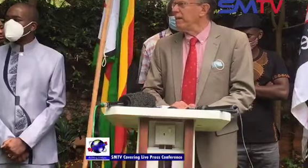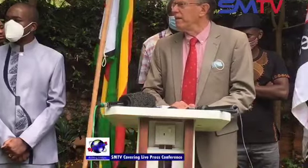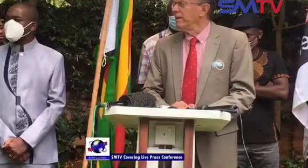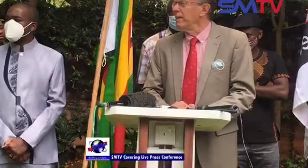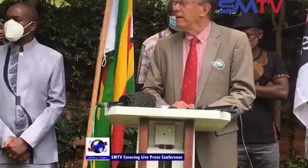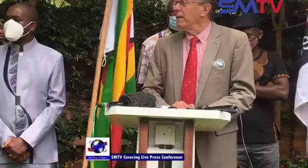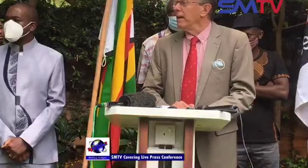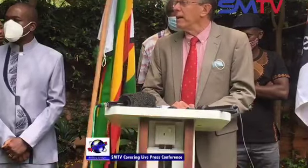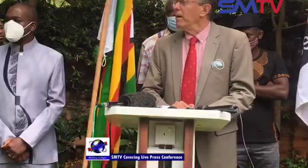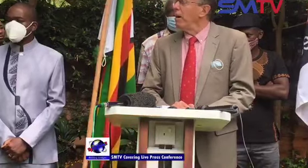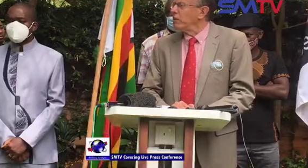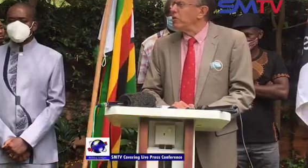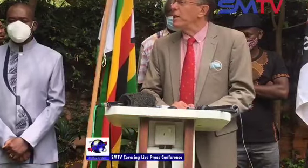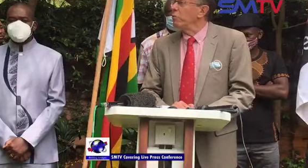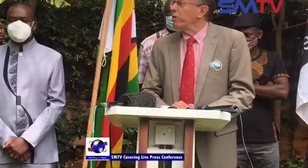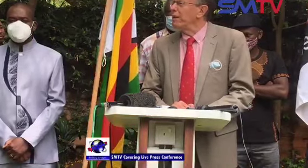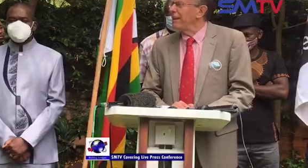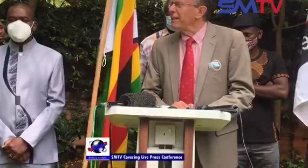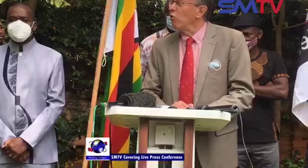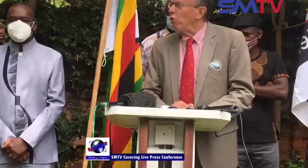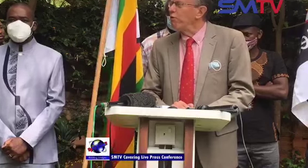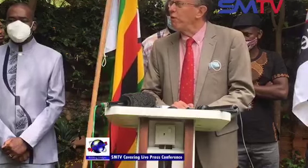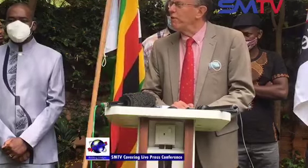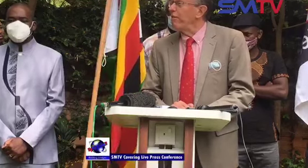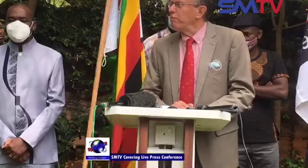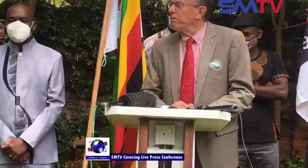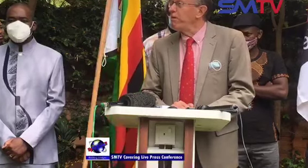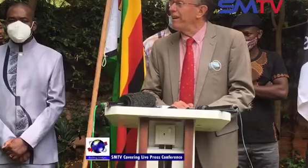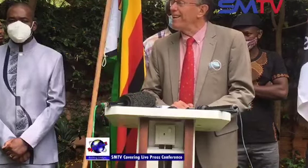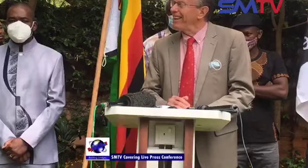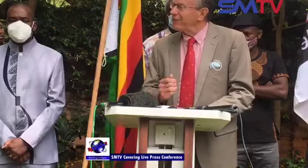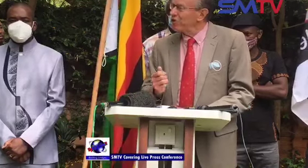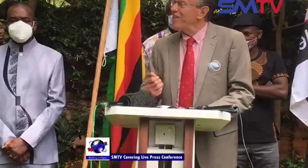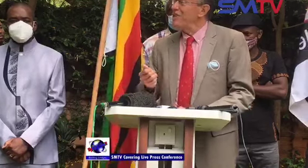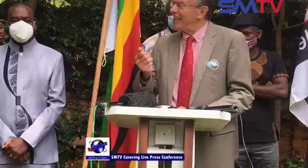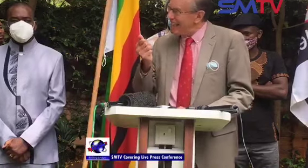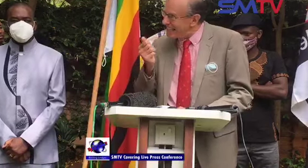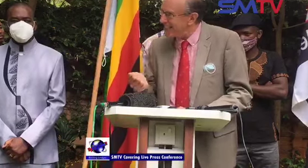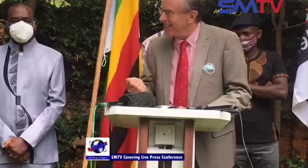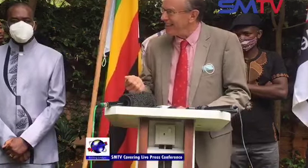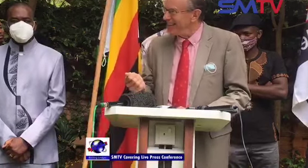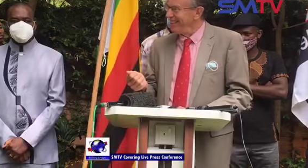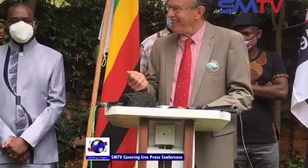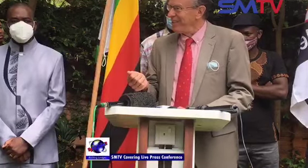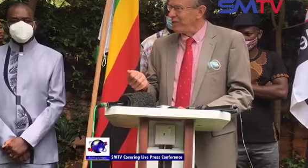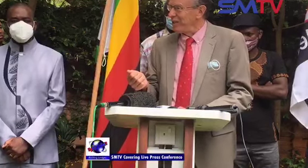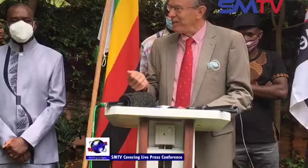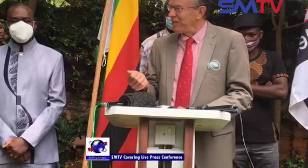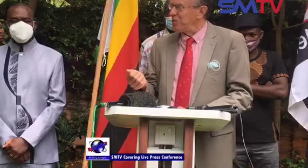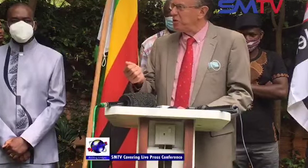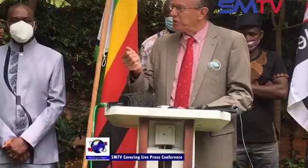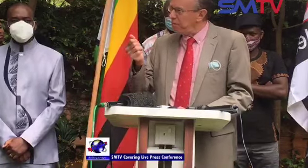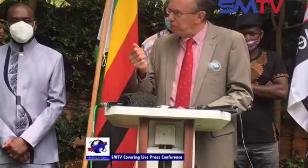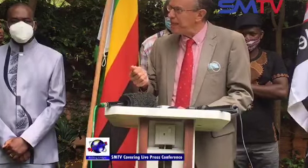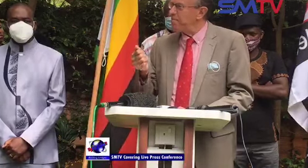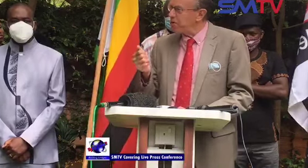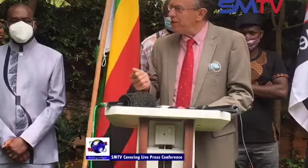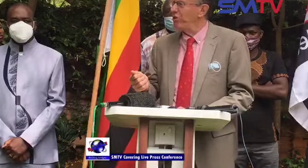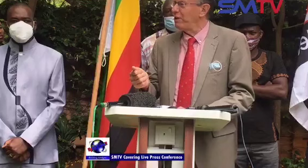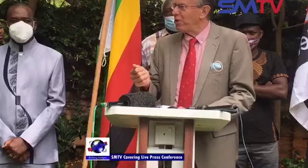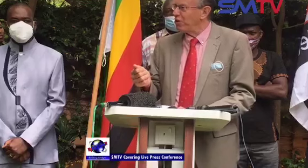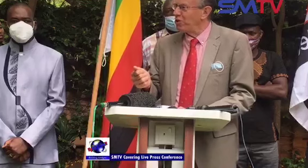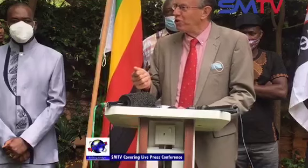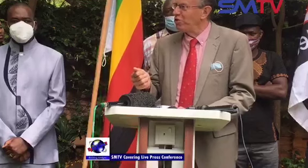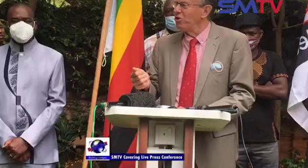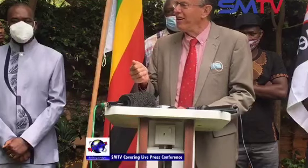year. Obviously, with the cutting off of government funding, and I stress illegally this year, this is a complete breach